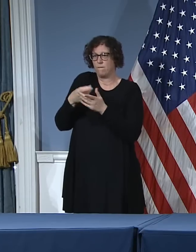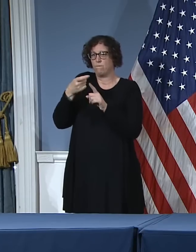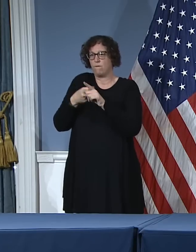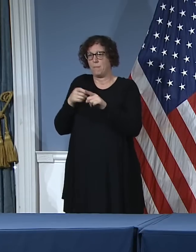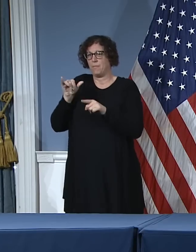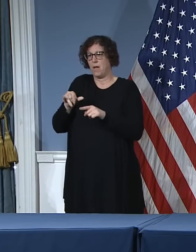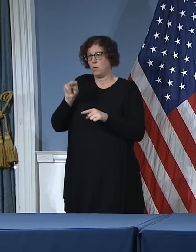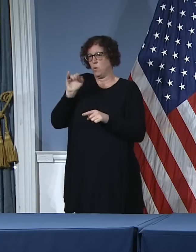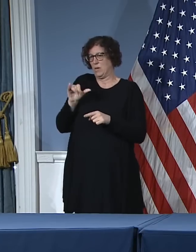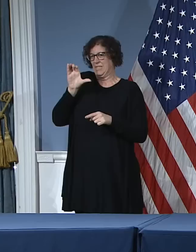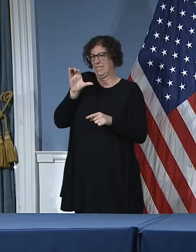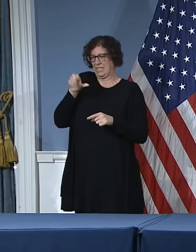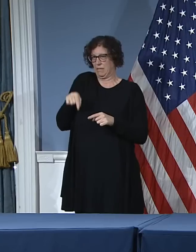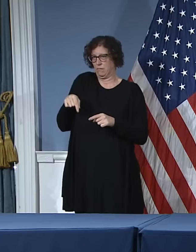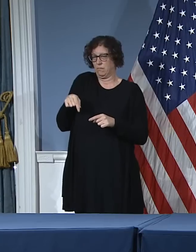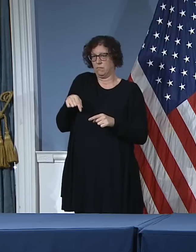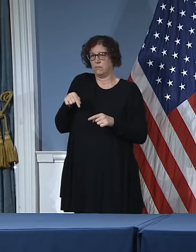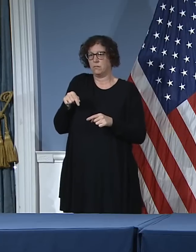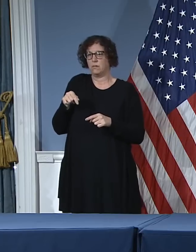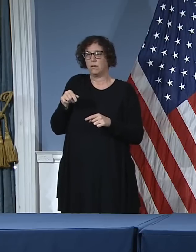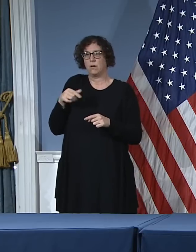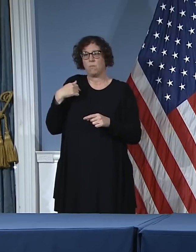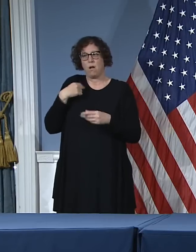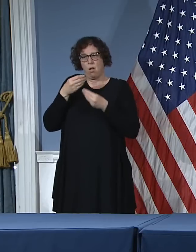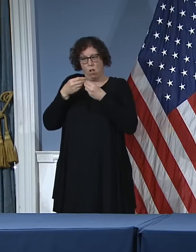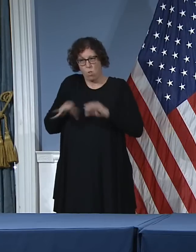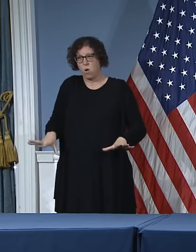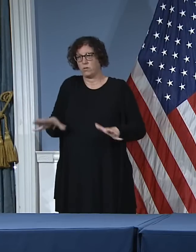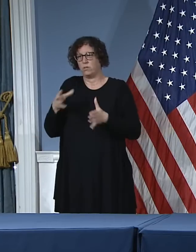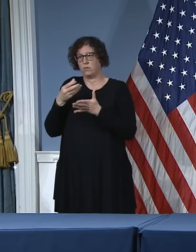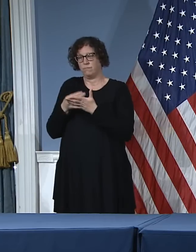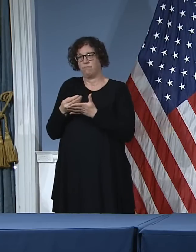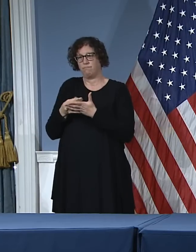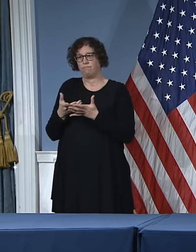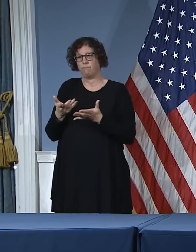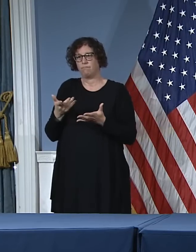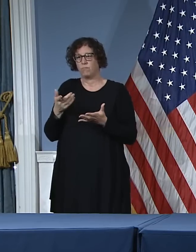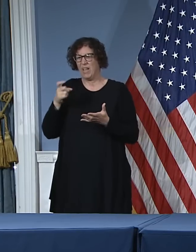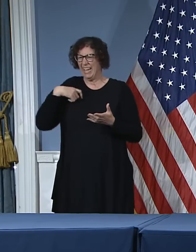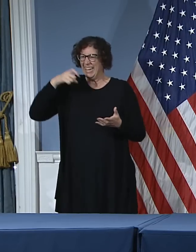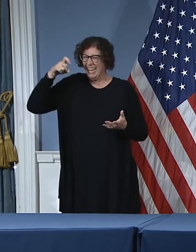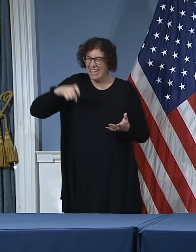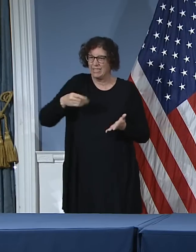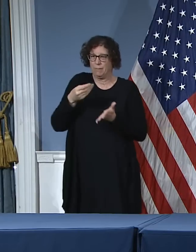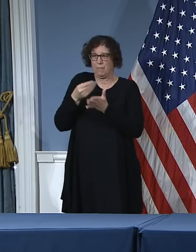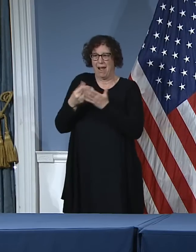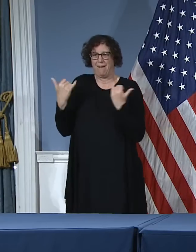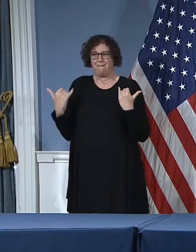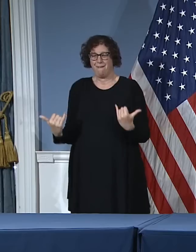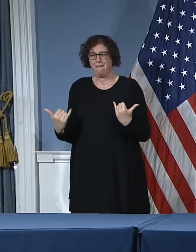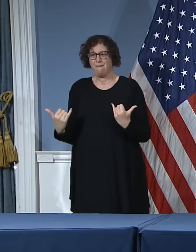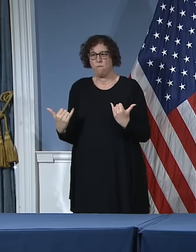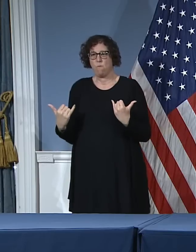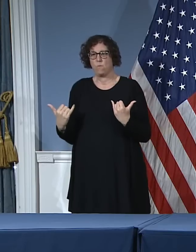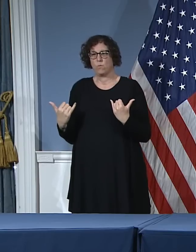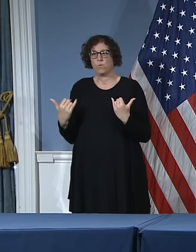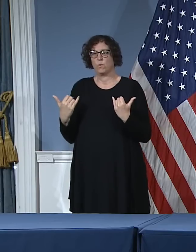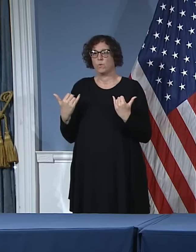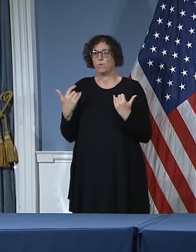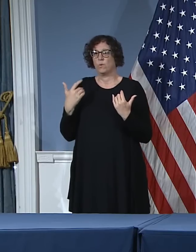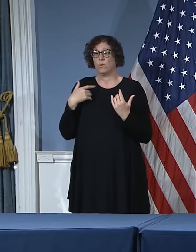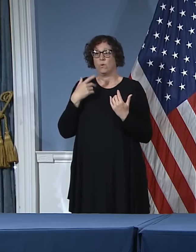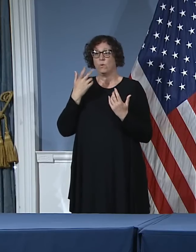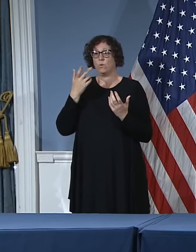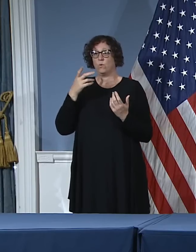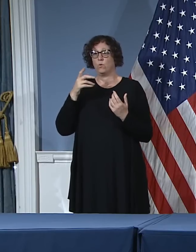That's a massive amount of money to have taken out of our hands just when we need it the most. So revenue is being stressed very,